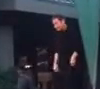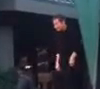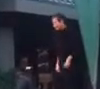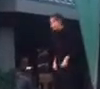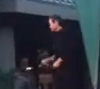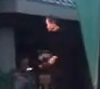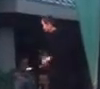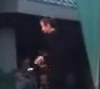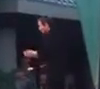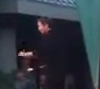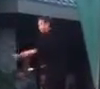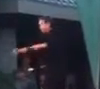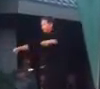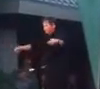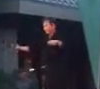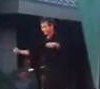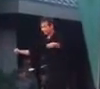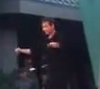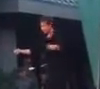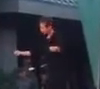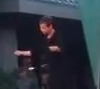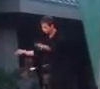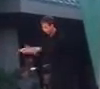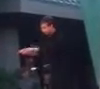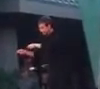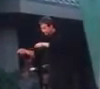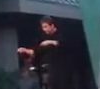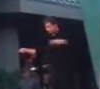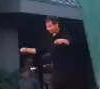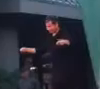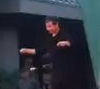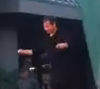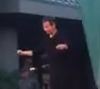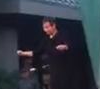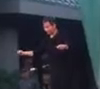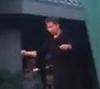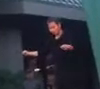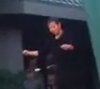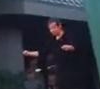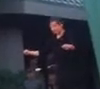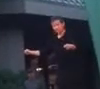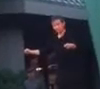was shamed, and he sat down to his studies, and he looked at the texts,